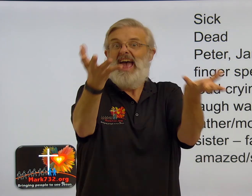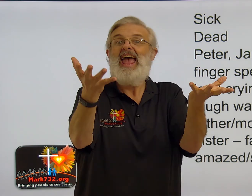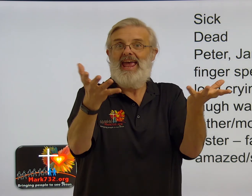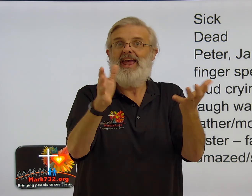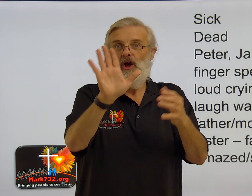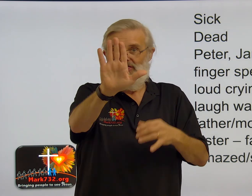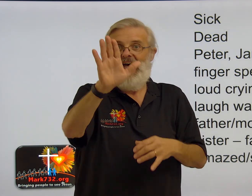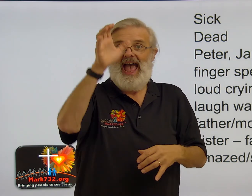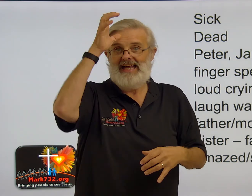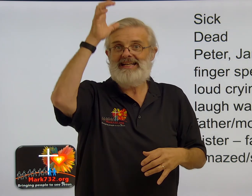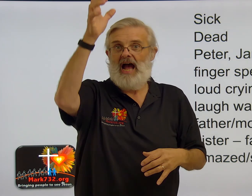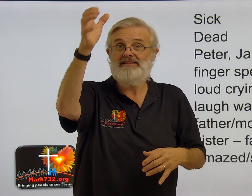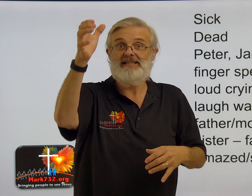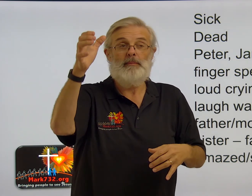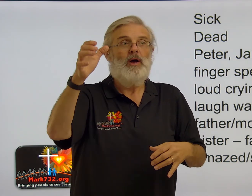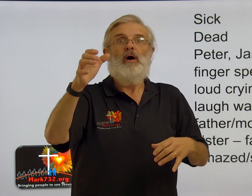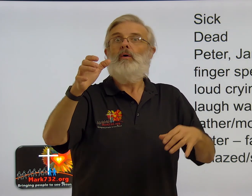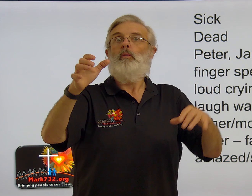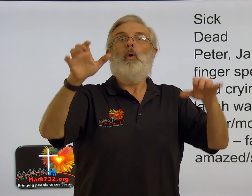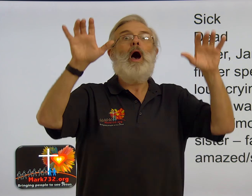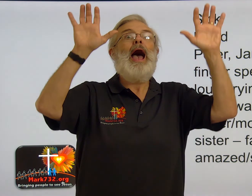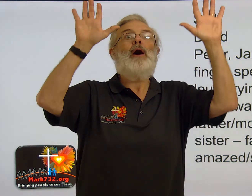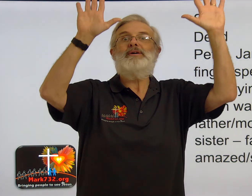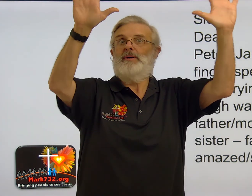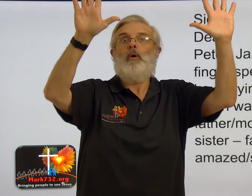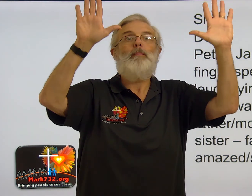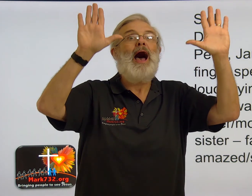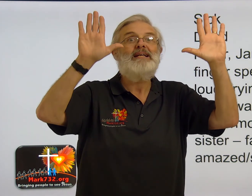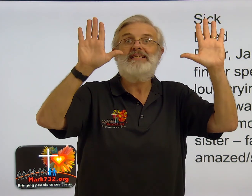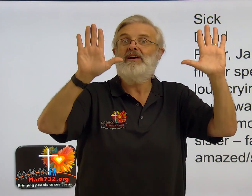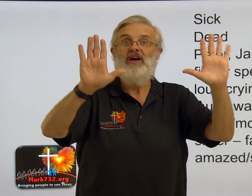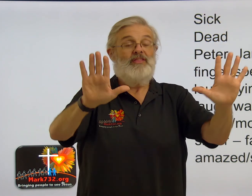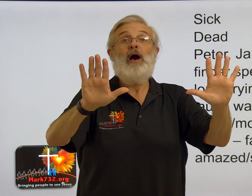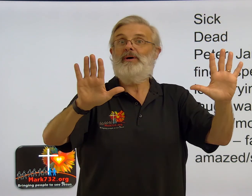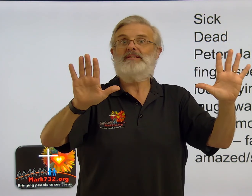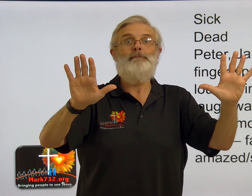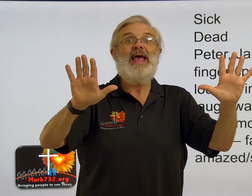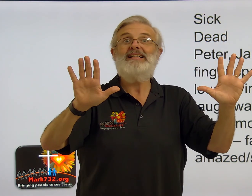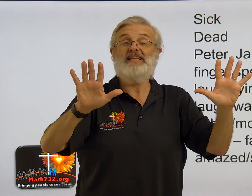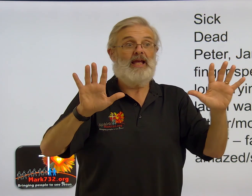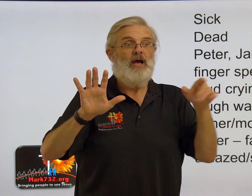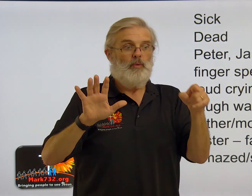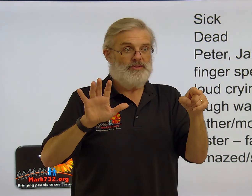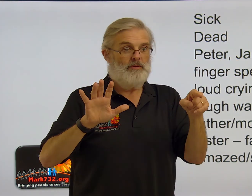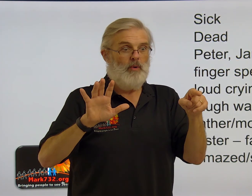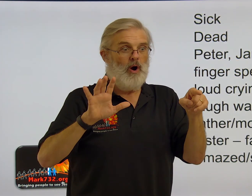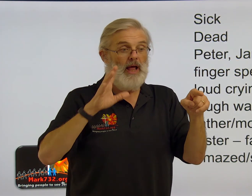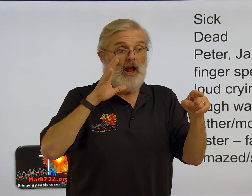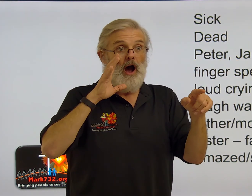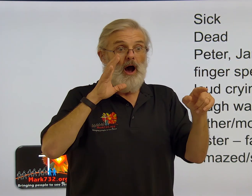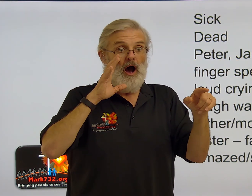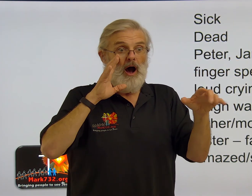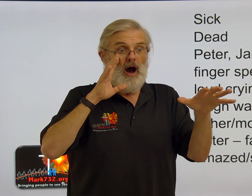convey that concept. Wow, is it more positive? That was amazing. Was it more like, oh, I